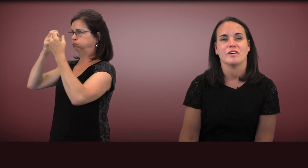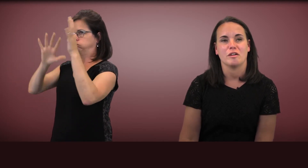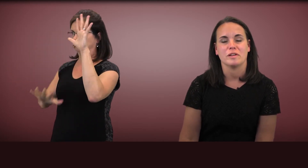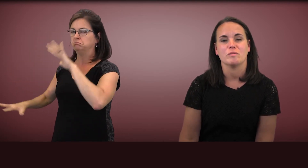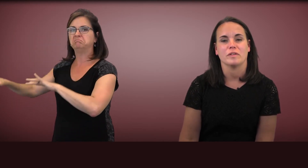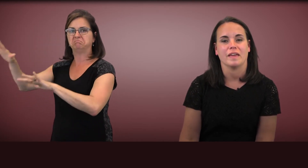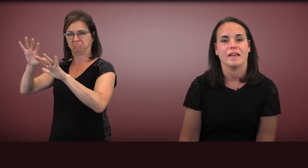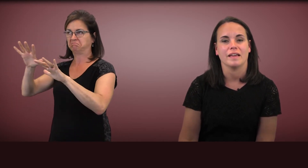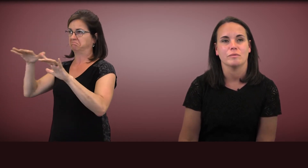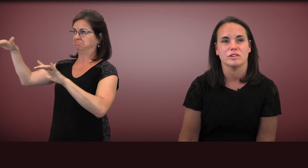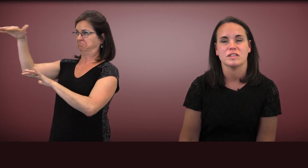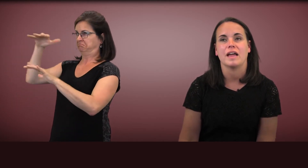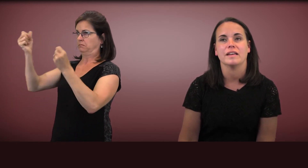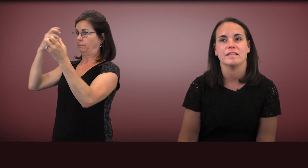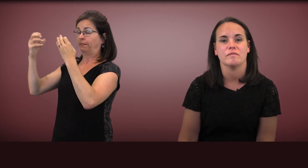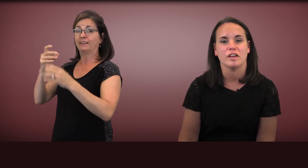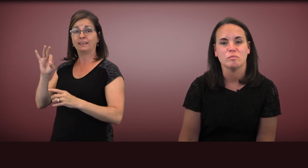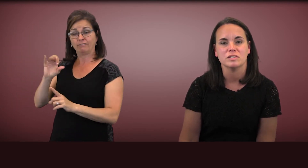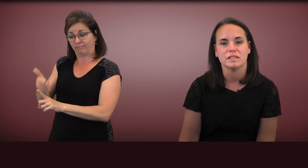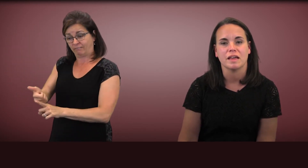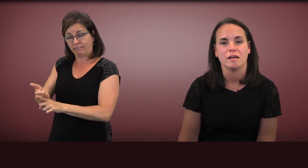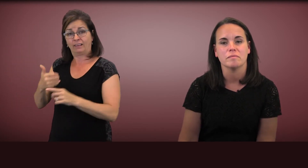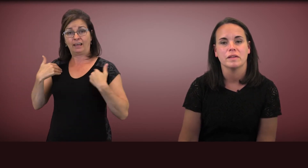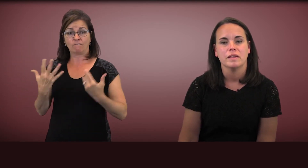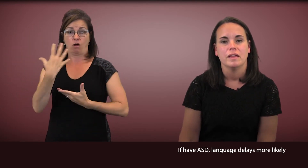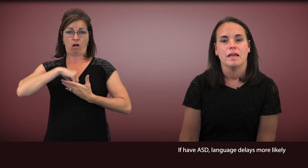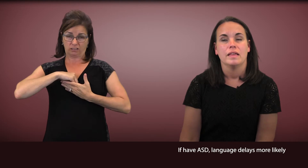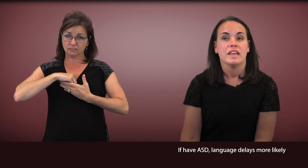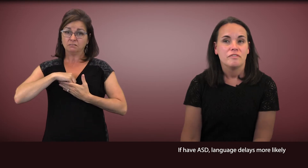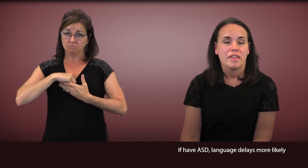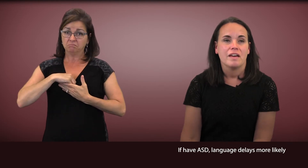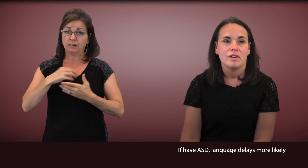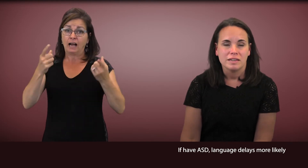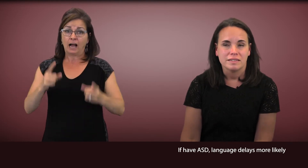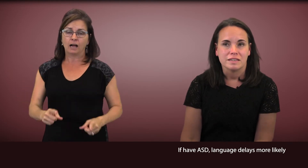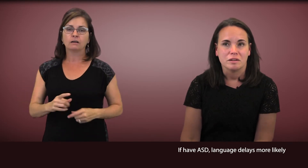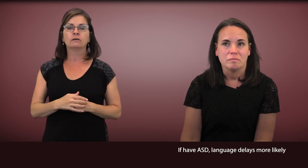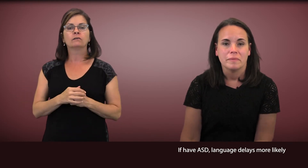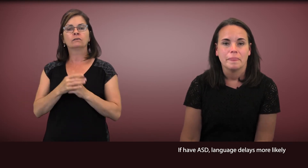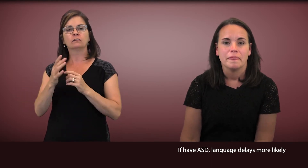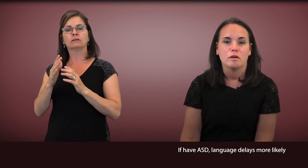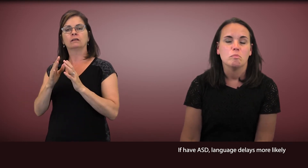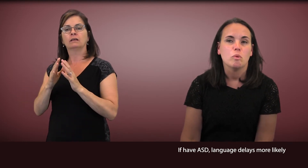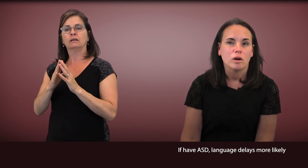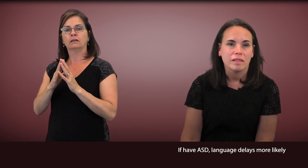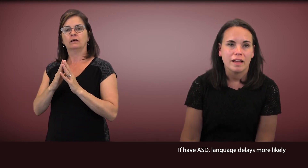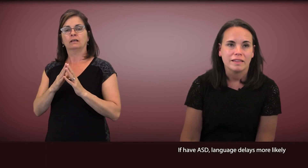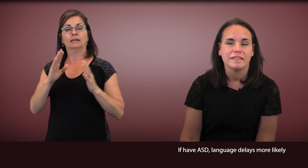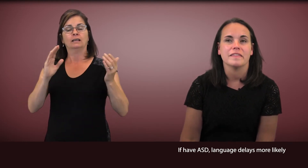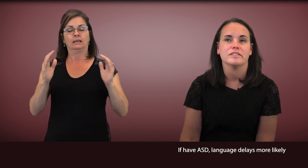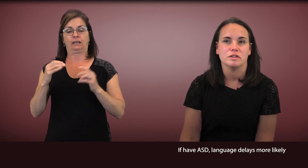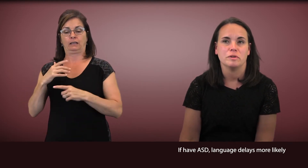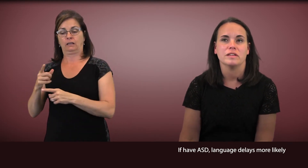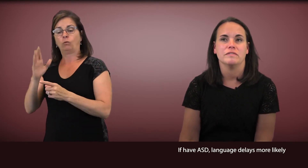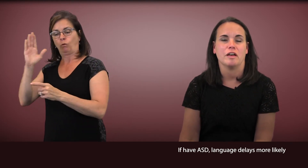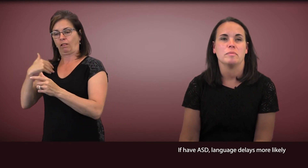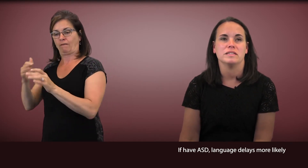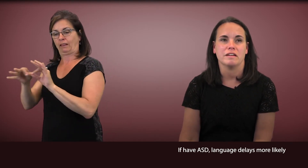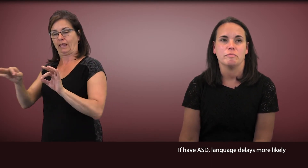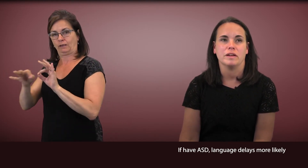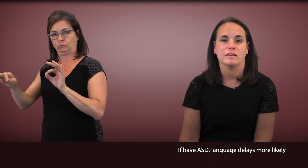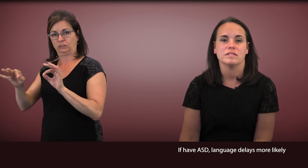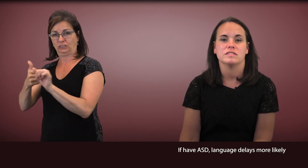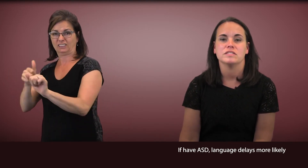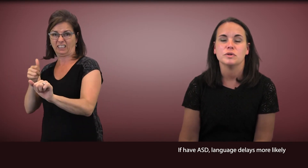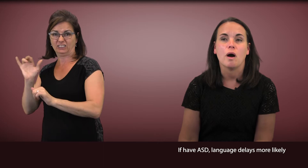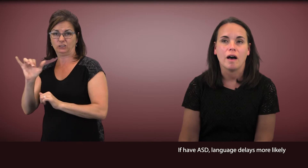are in environments where sign is available to them, if they have autism, they're more likely than their typically developing